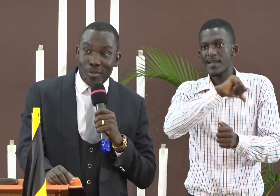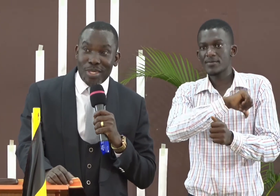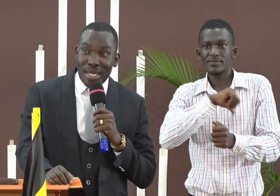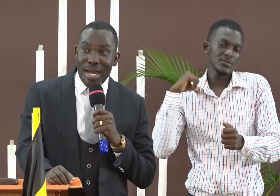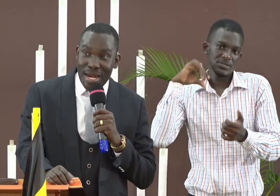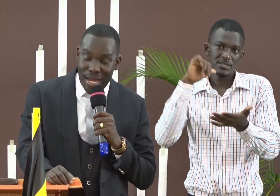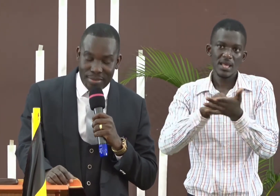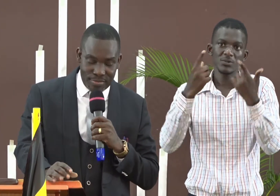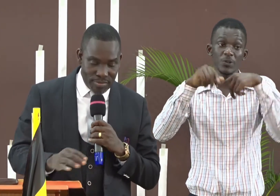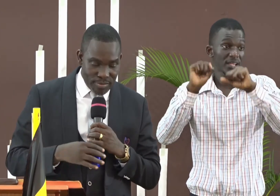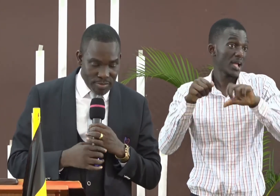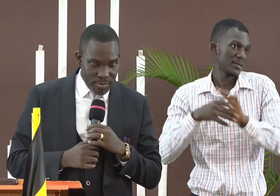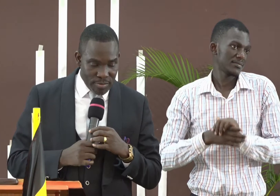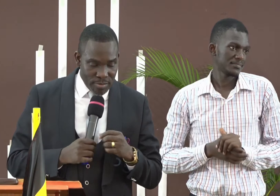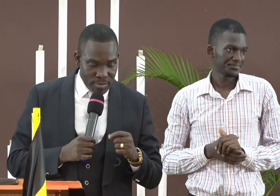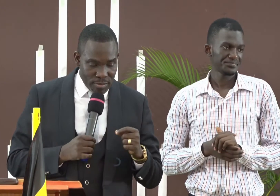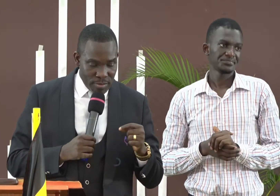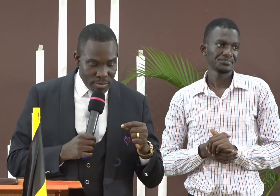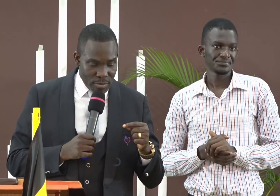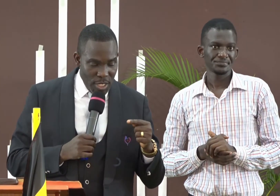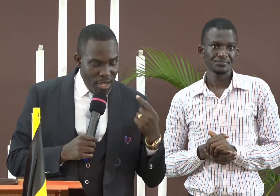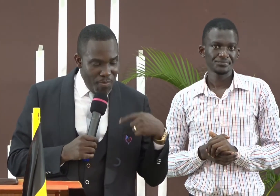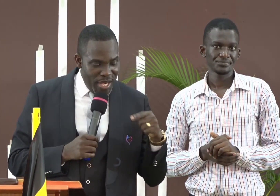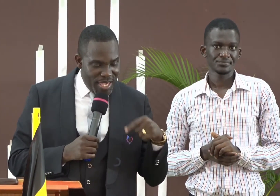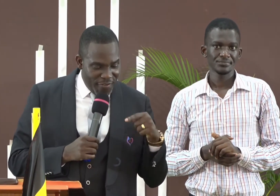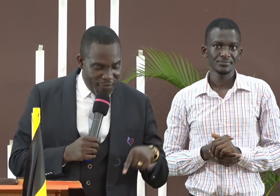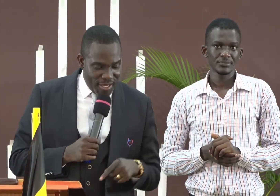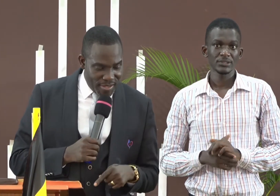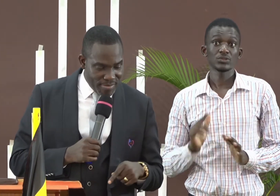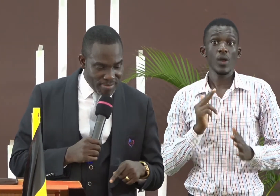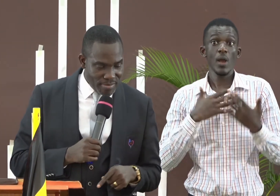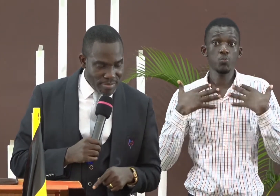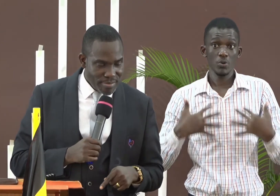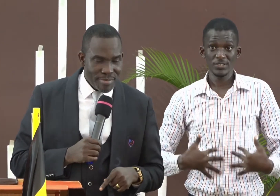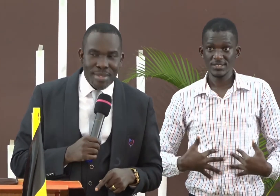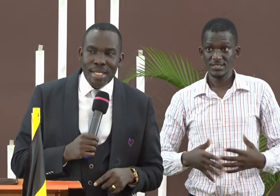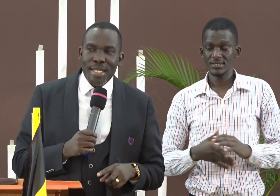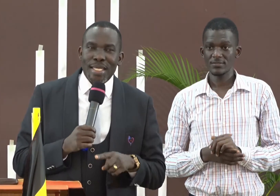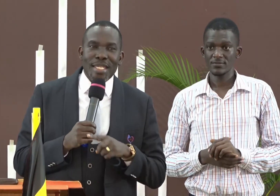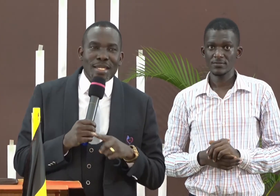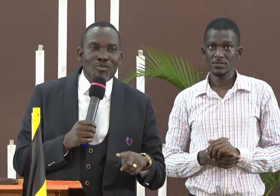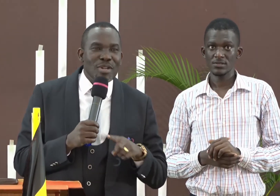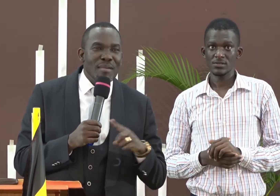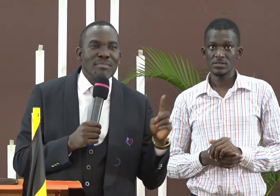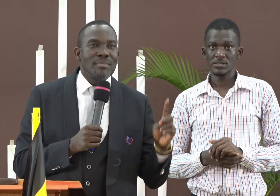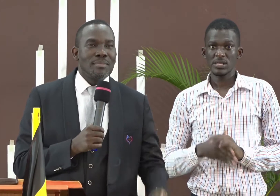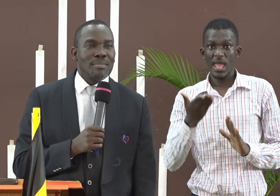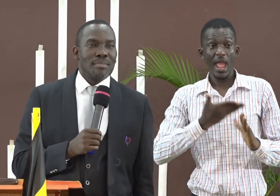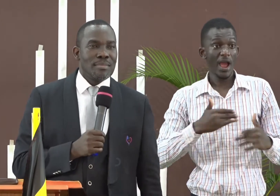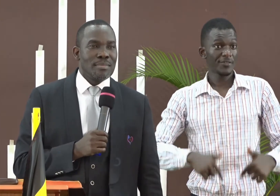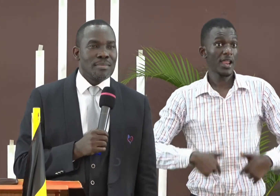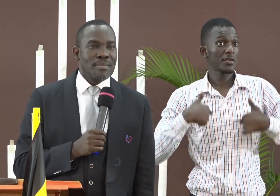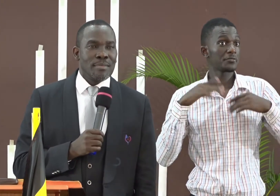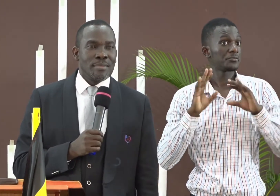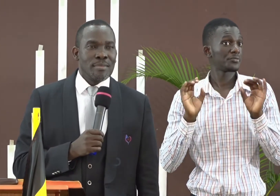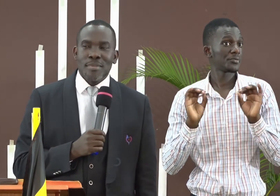ekyo tusobola kigana. We can cancel and refuse that. Embiri gyaffe. Our bodies tegiri mu bulamu.